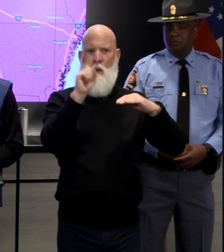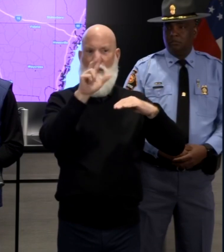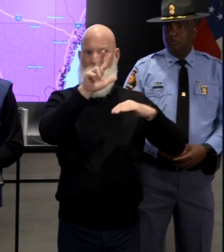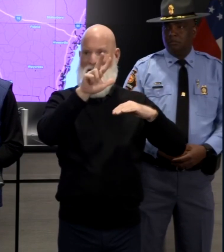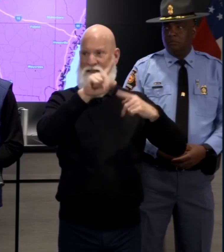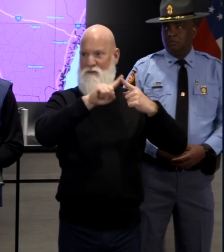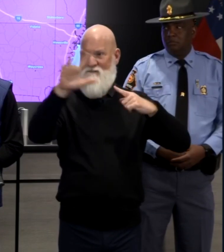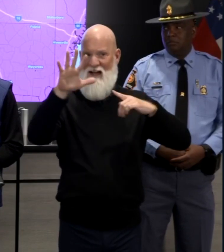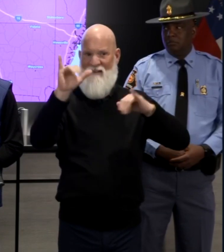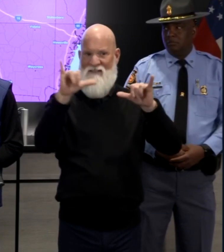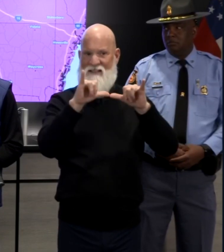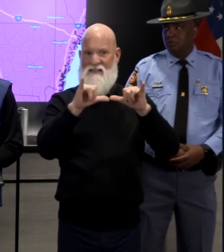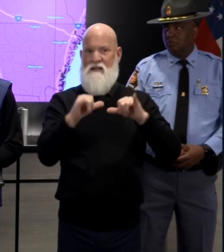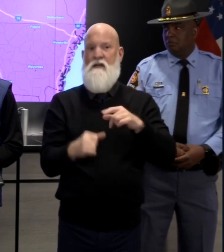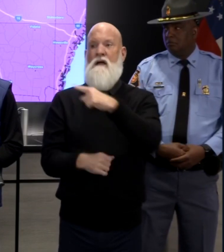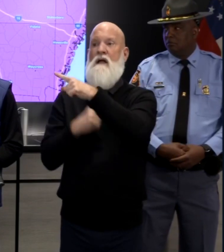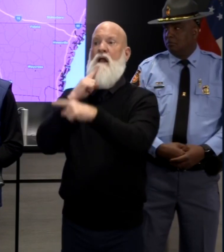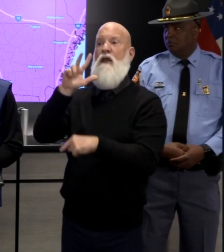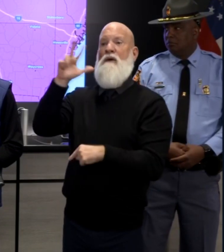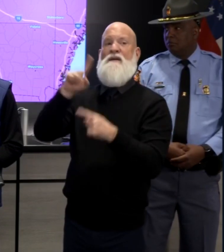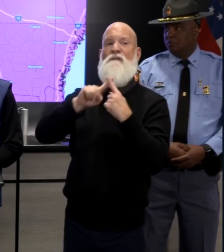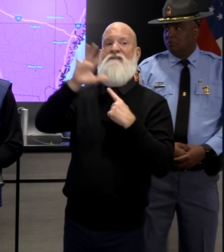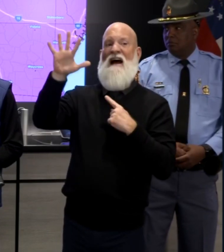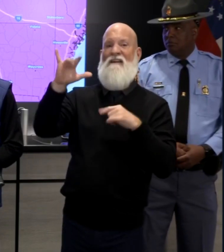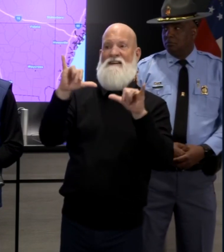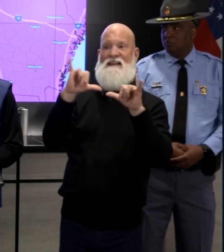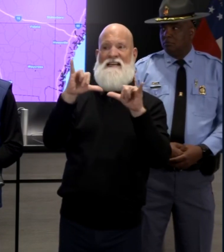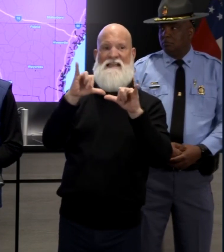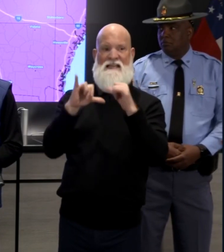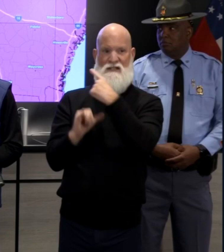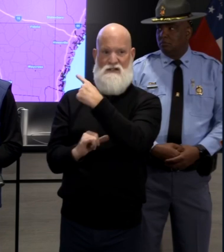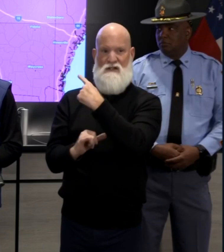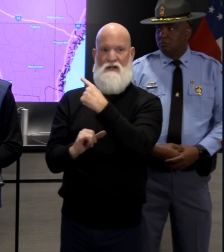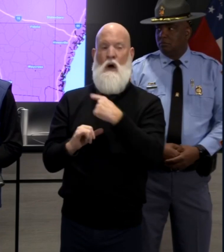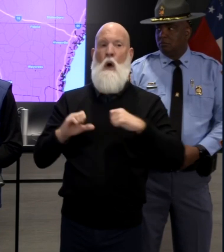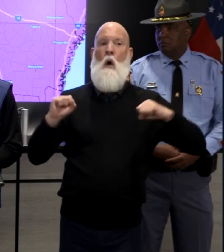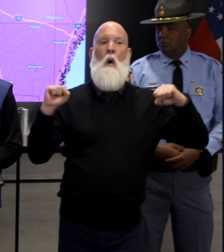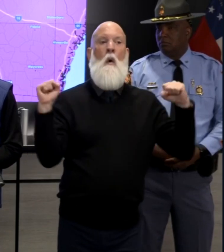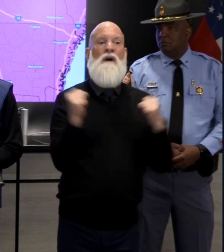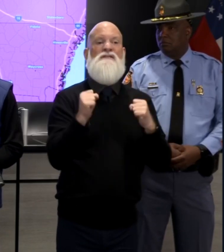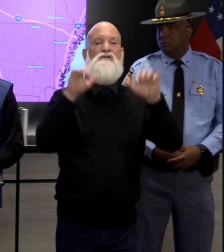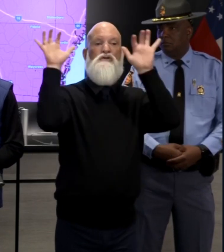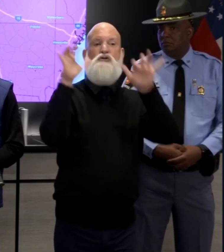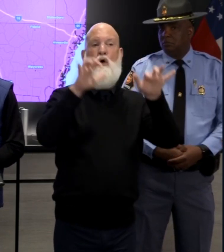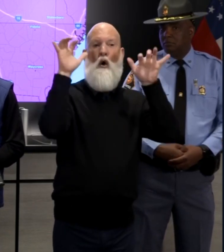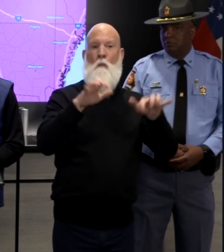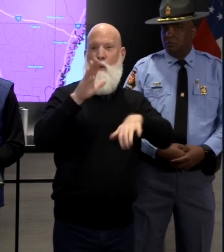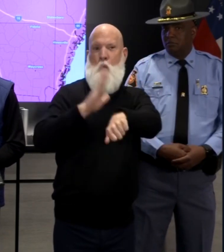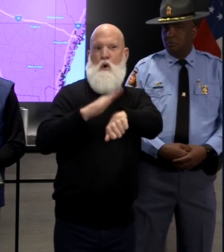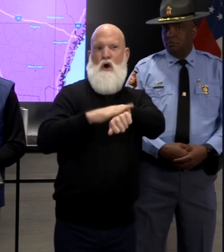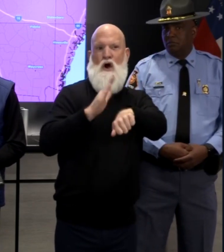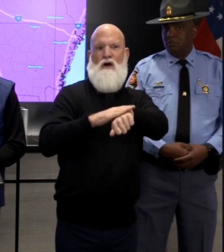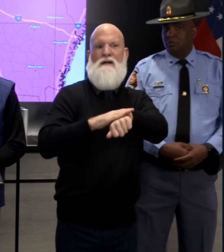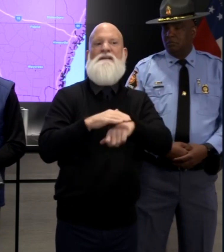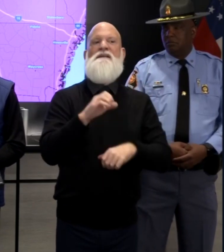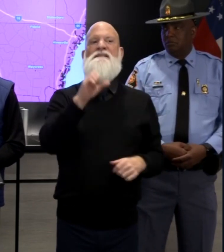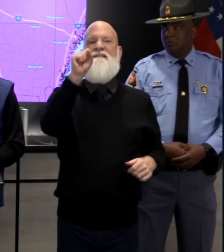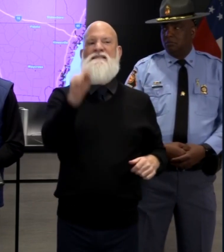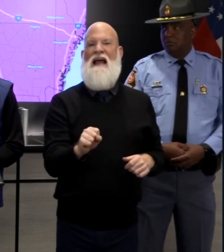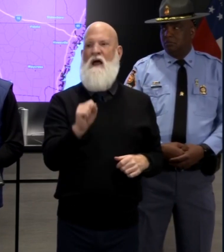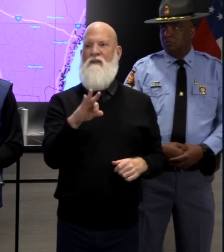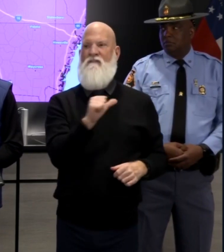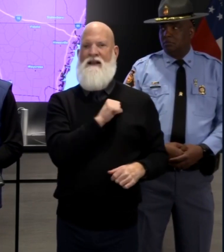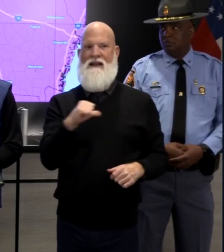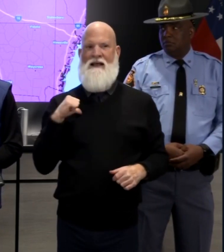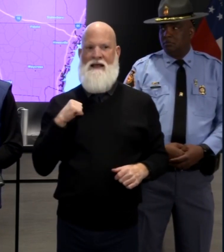for the 3 to 5 inches, the winter storm warning area, so probably south of Metro, but you could get pretty